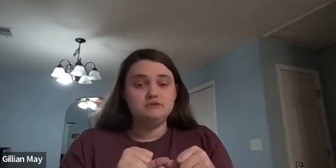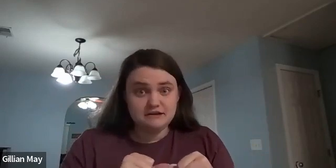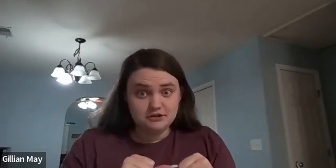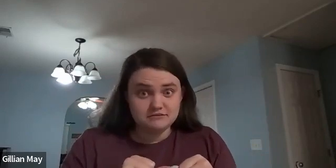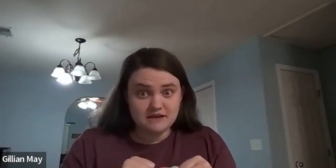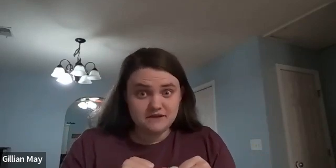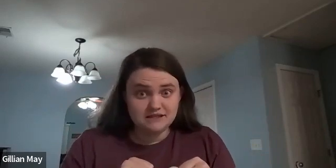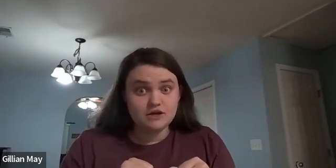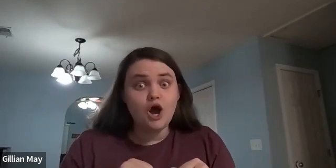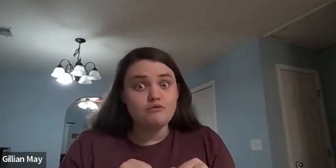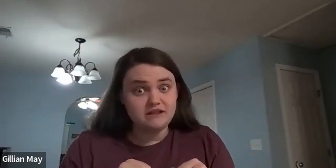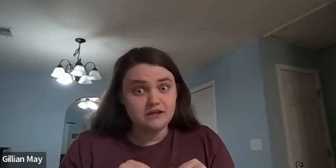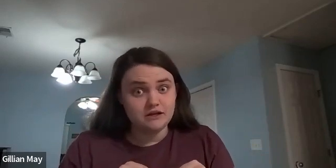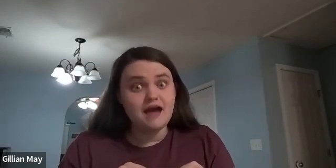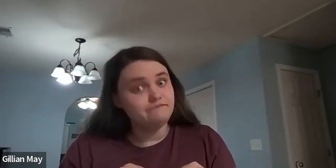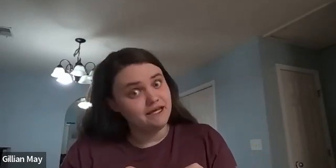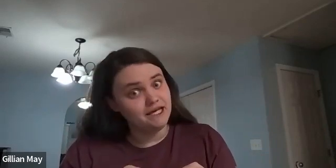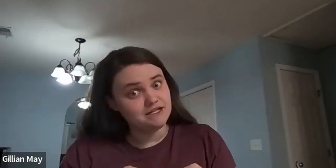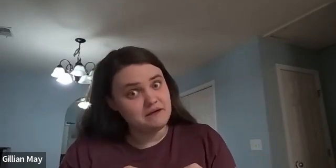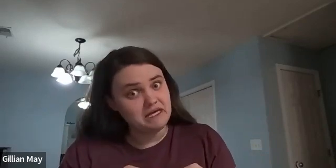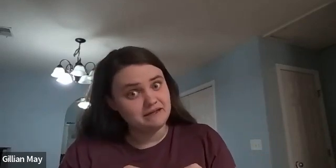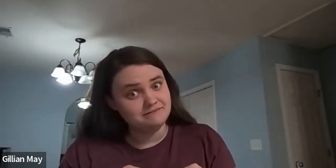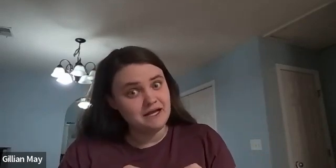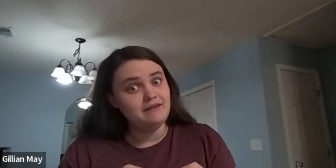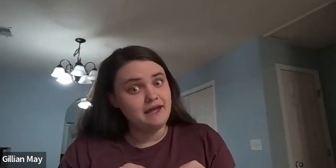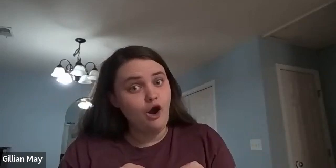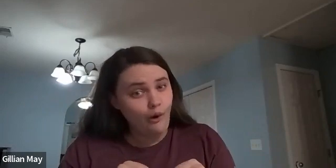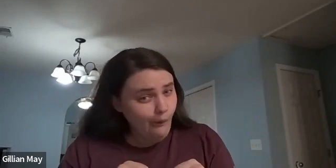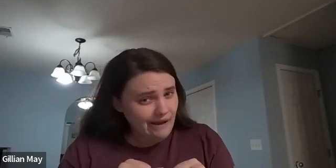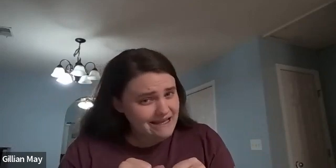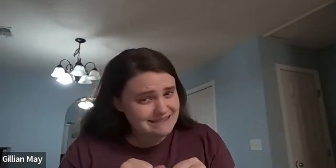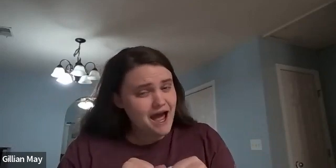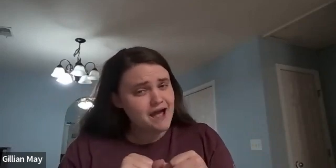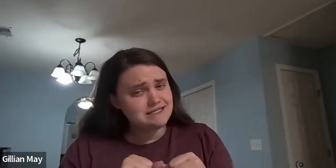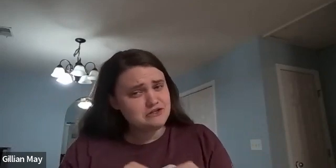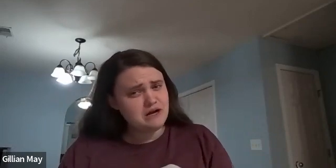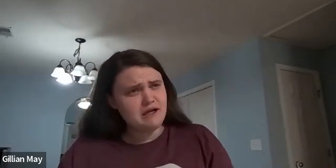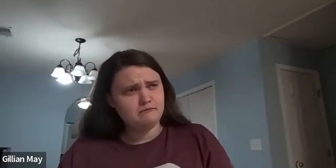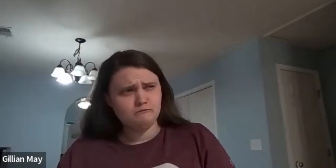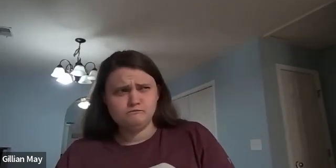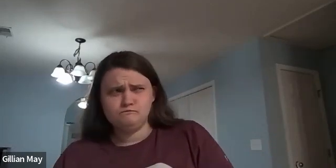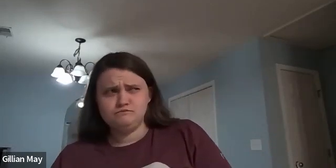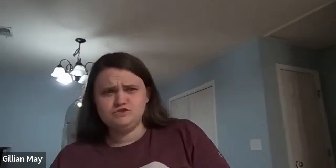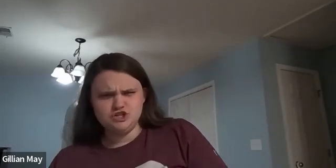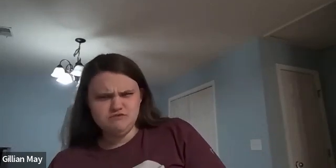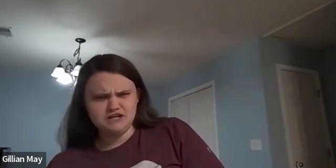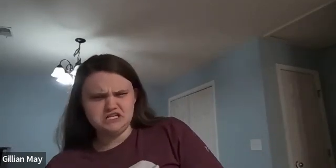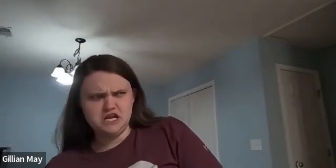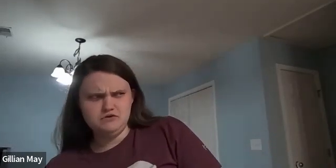tell you, deaf kids are really good at faking it till they make it. Like, oh, I sit there and I'm like, do you actually know